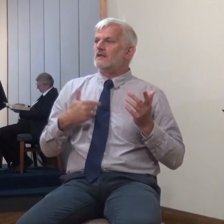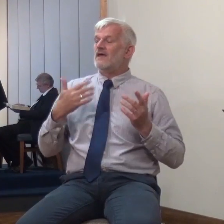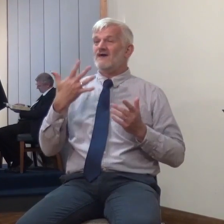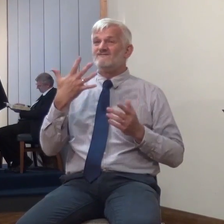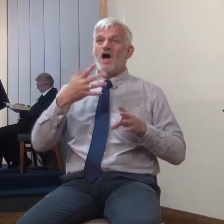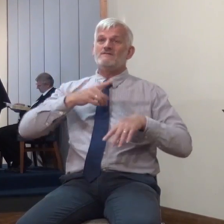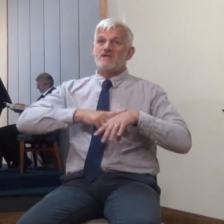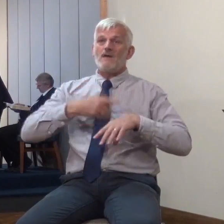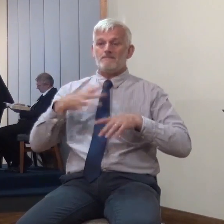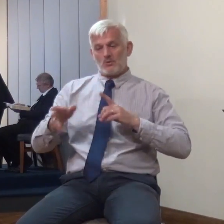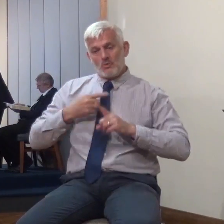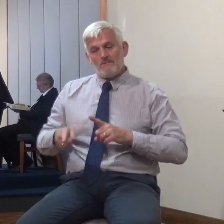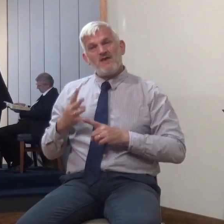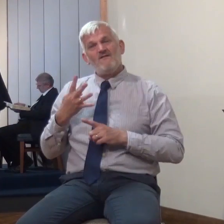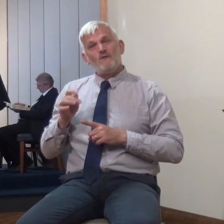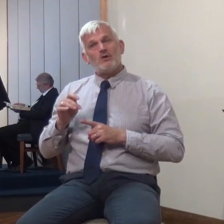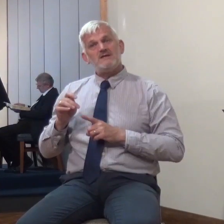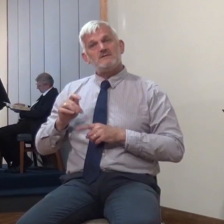stripes, say one.